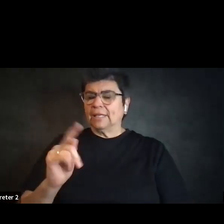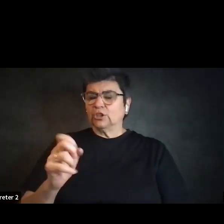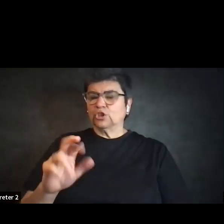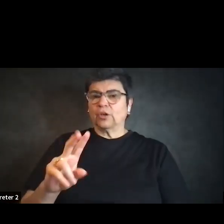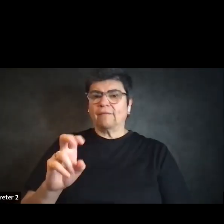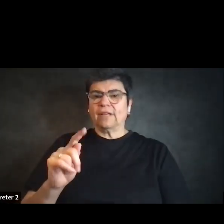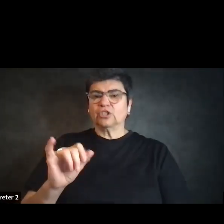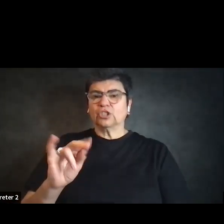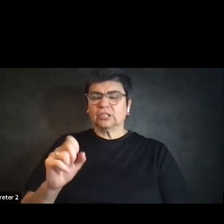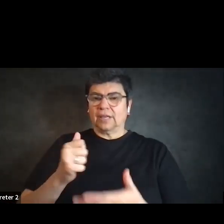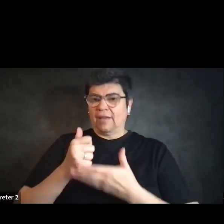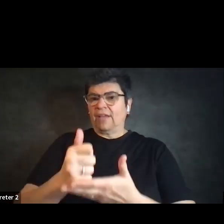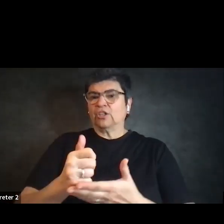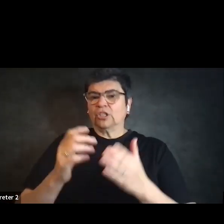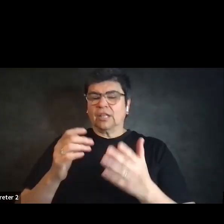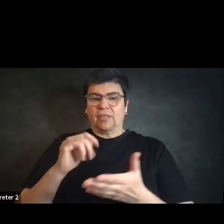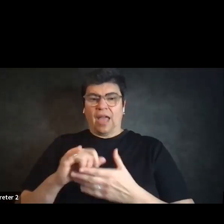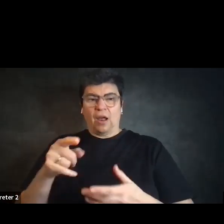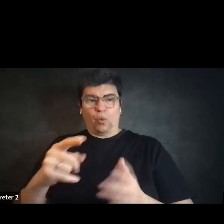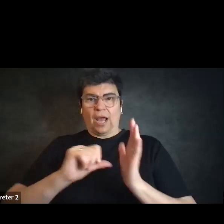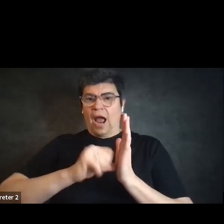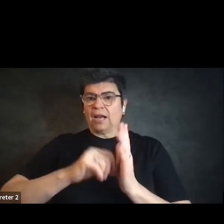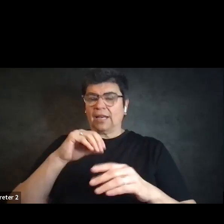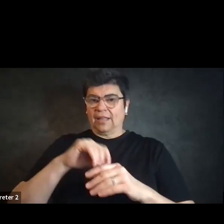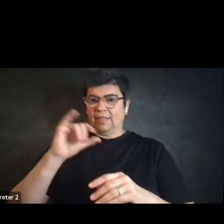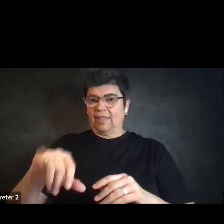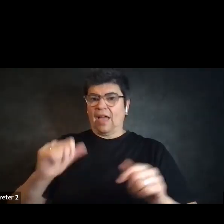forum theaters which we highlighted in our module